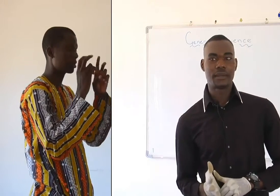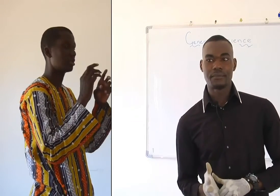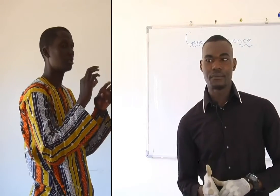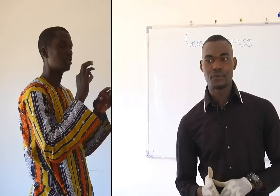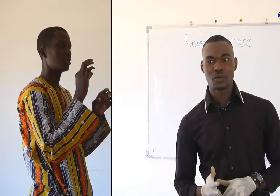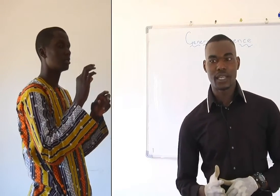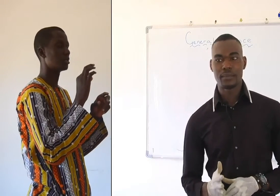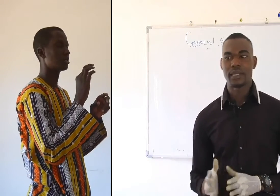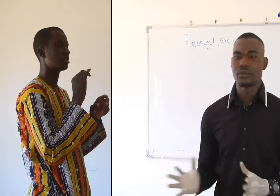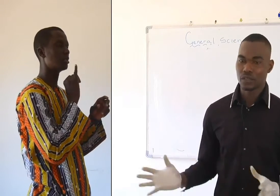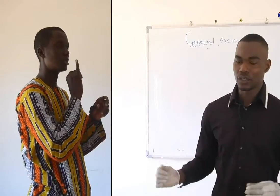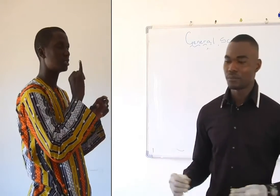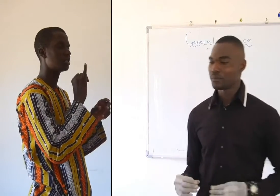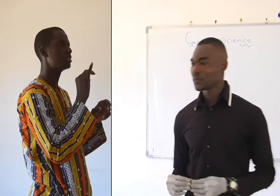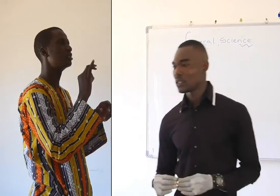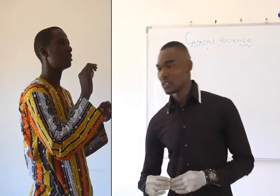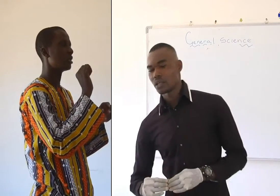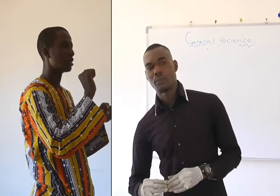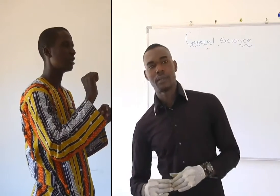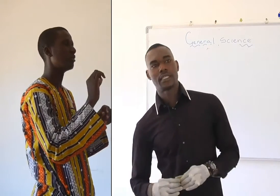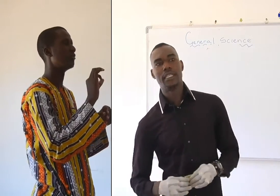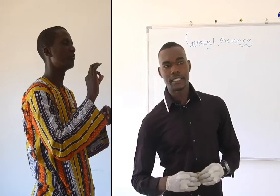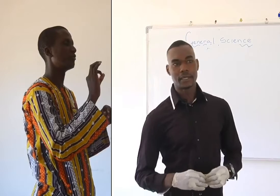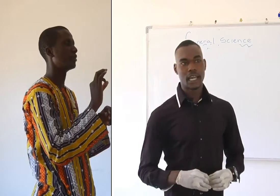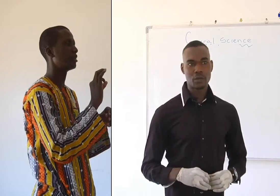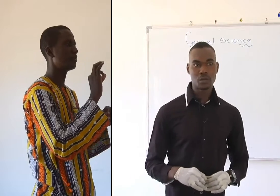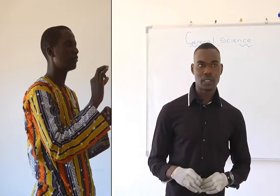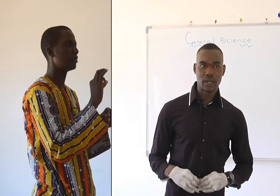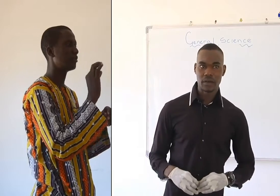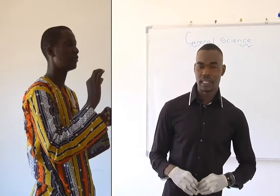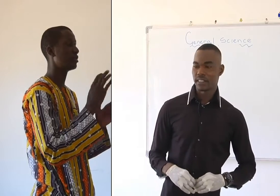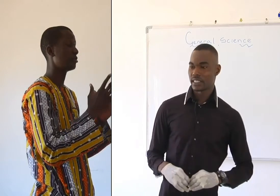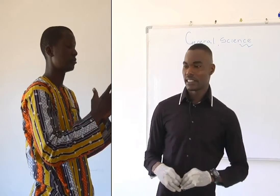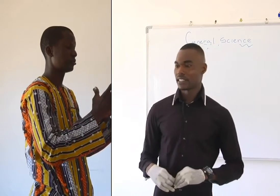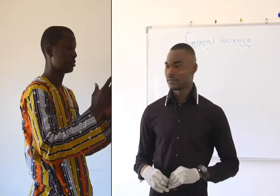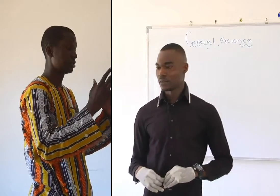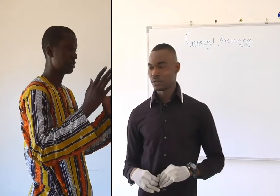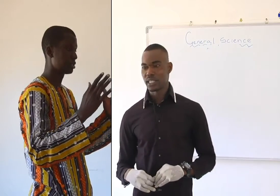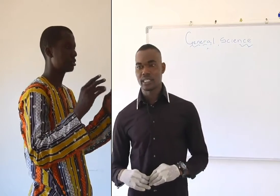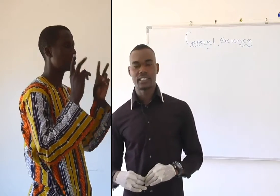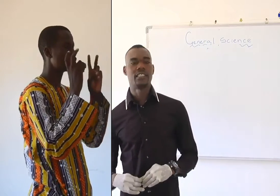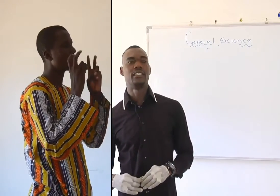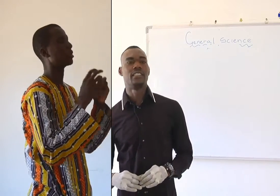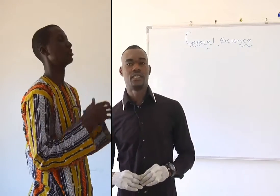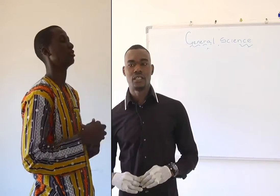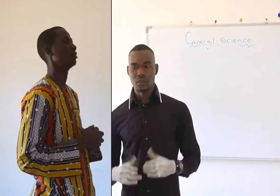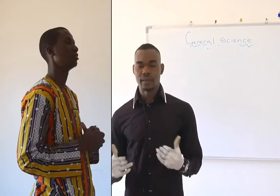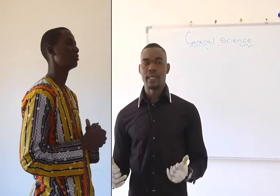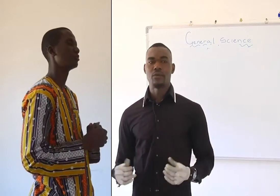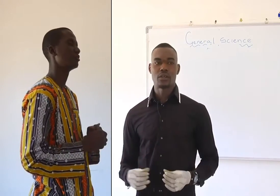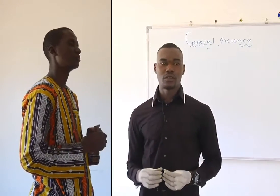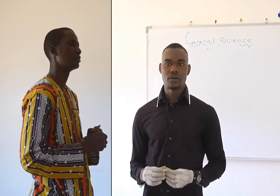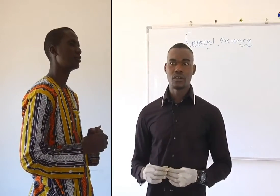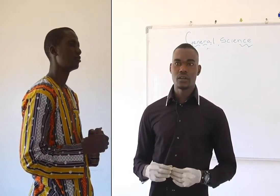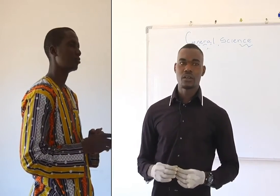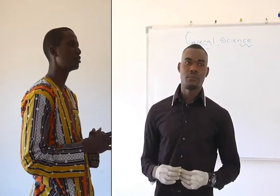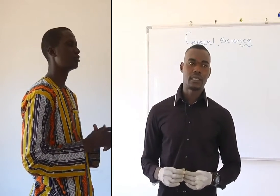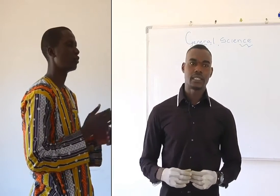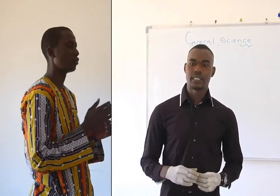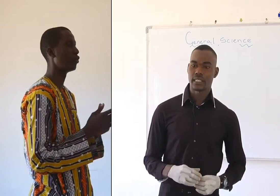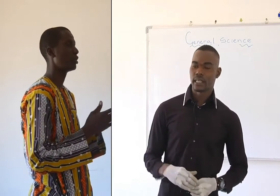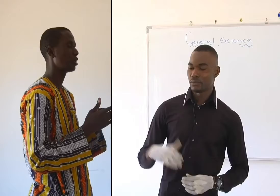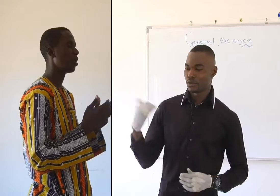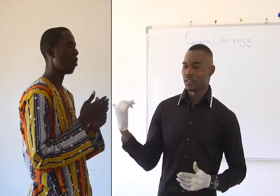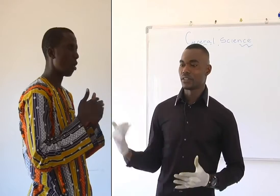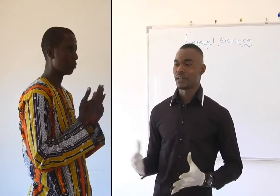this time before we can be able to complete it. But I hope so now, in this lesson, from today's lesson, we will be able to